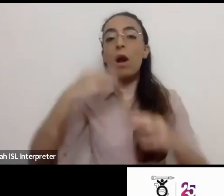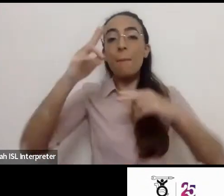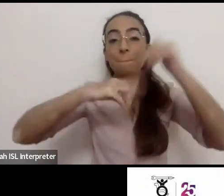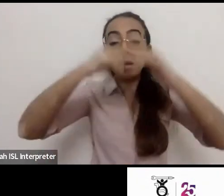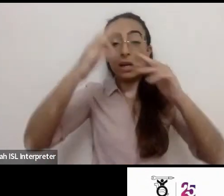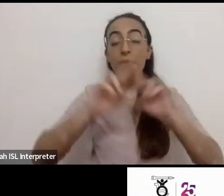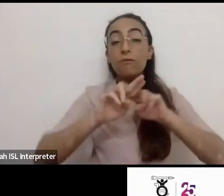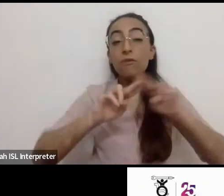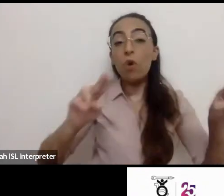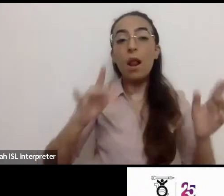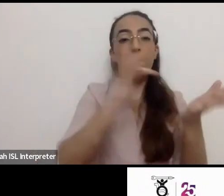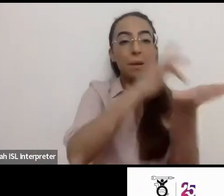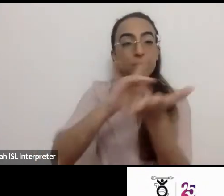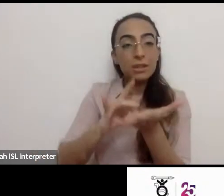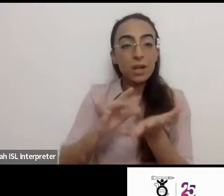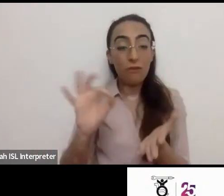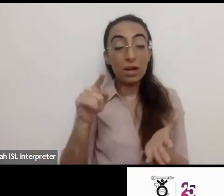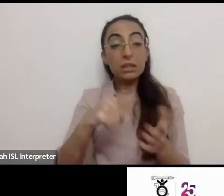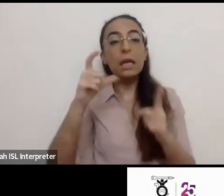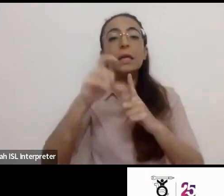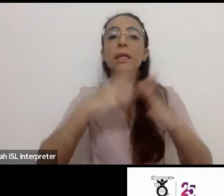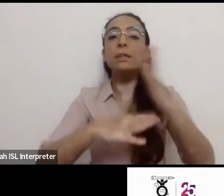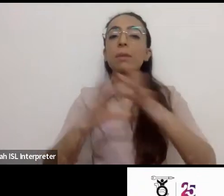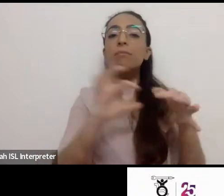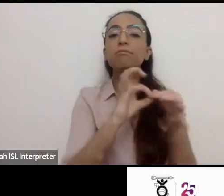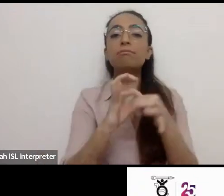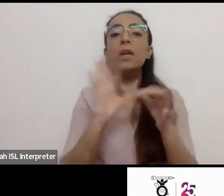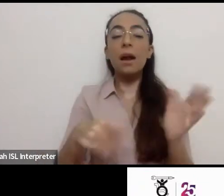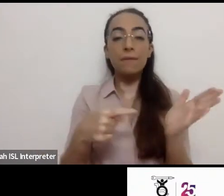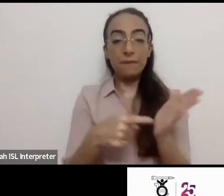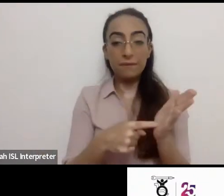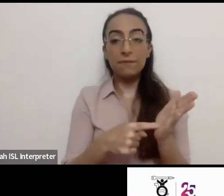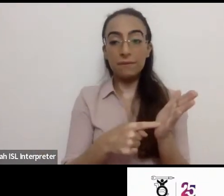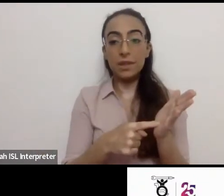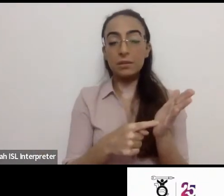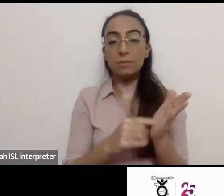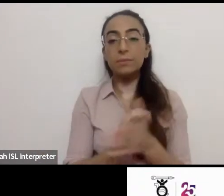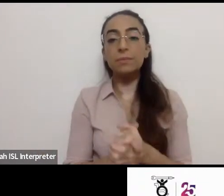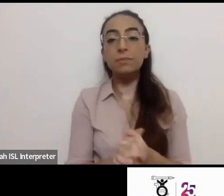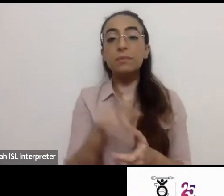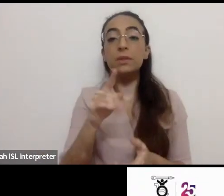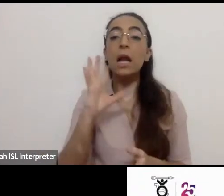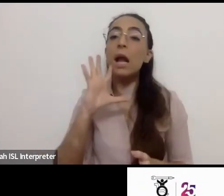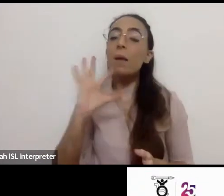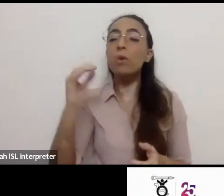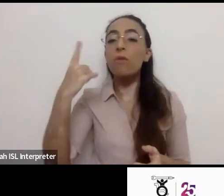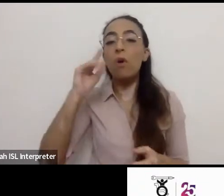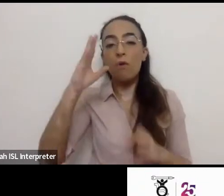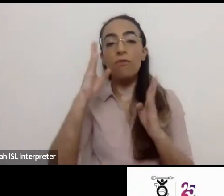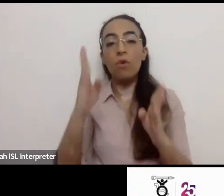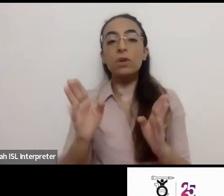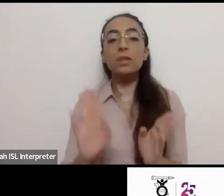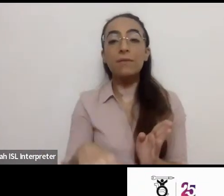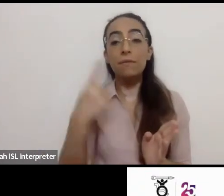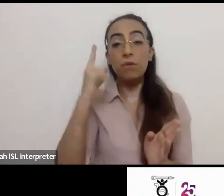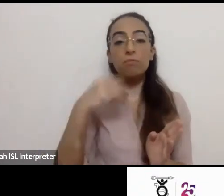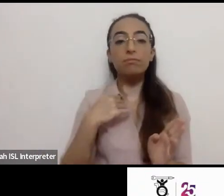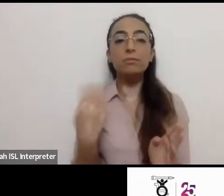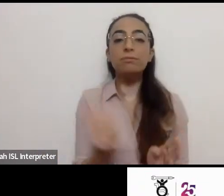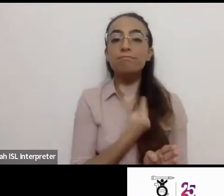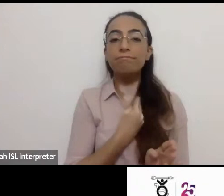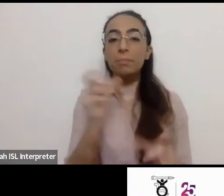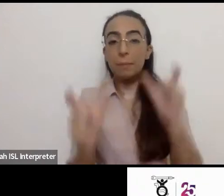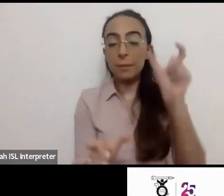be disability friendly. And that's been an important orientation and focus for us.